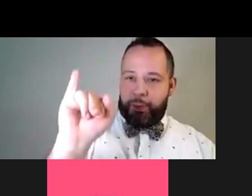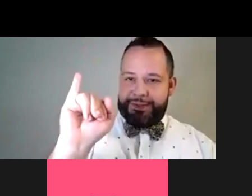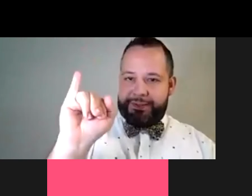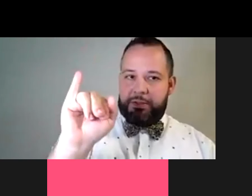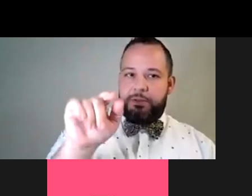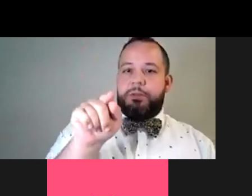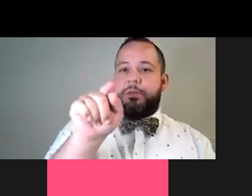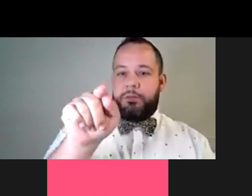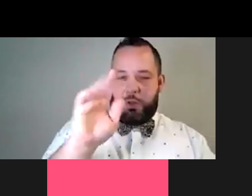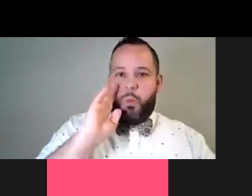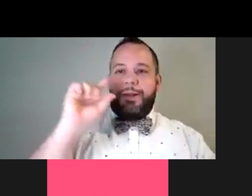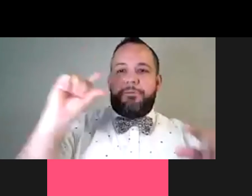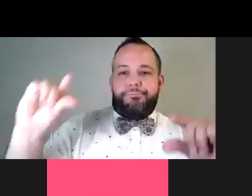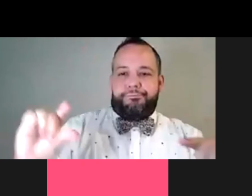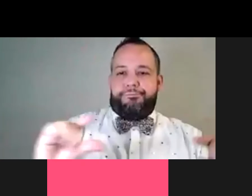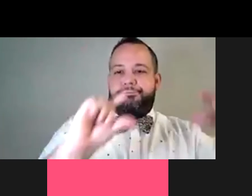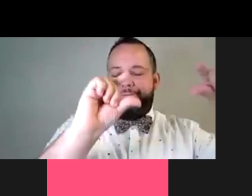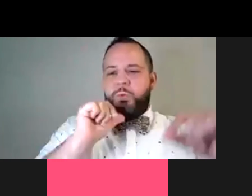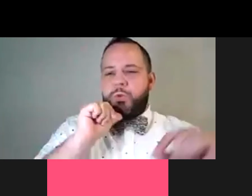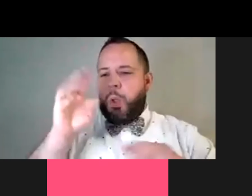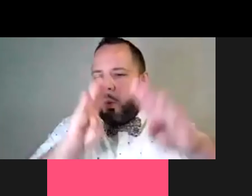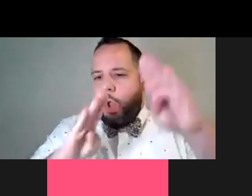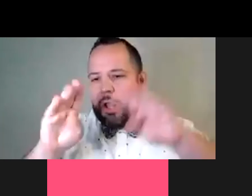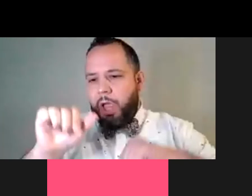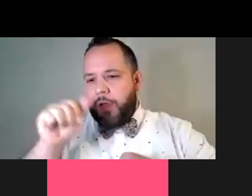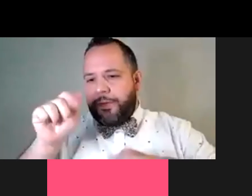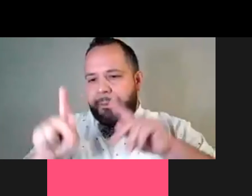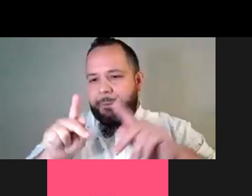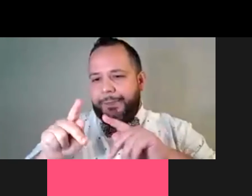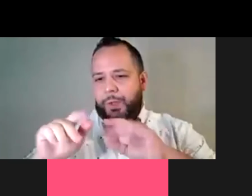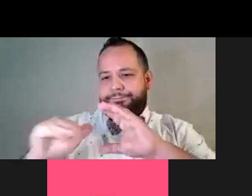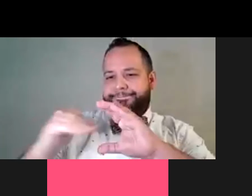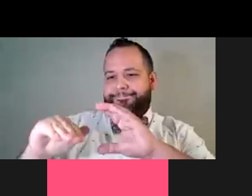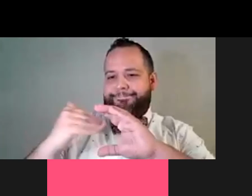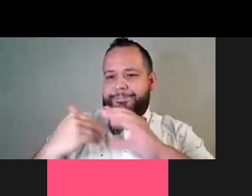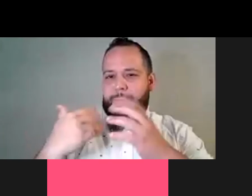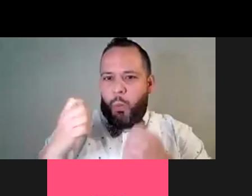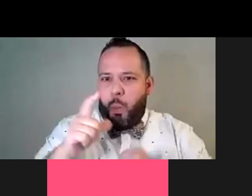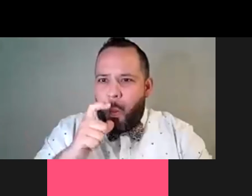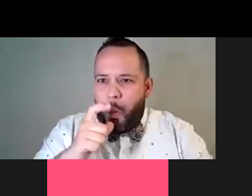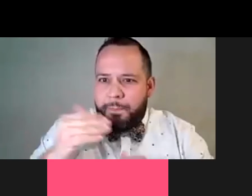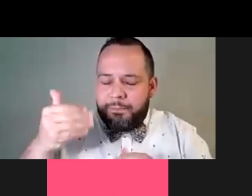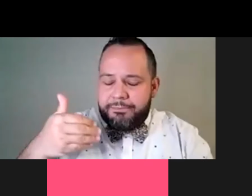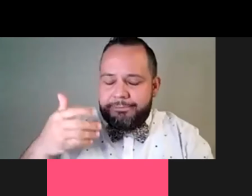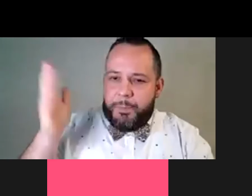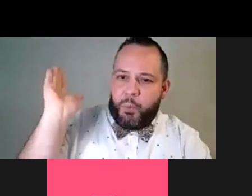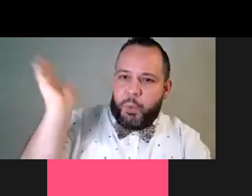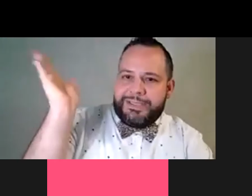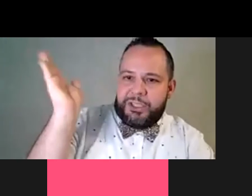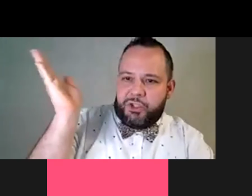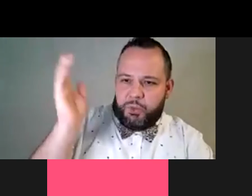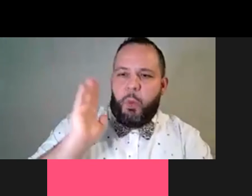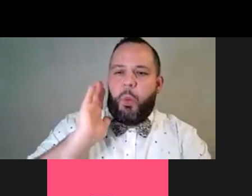have sorry, and we're going to go ahead and try to pin it. So don't worry if you have any other questions about